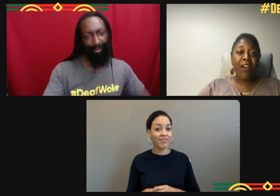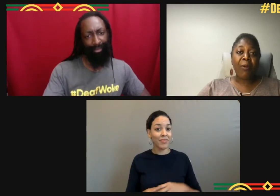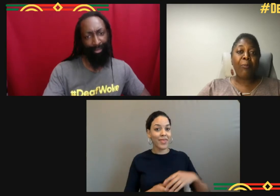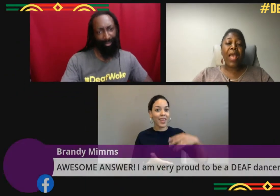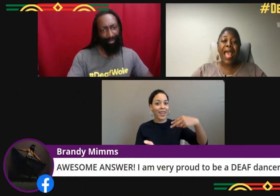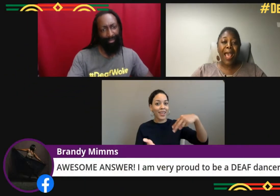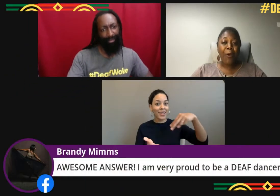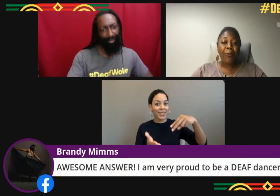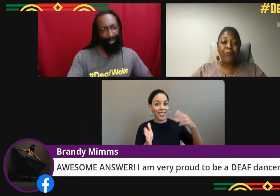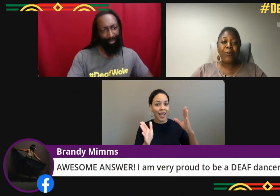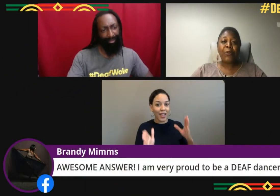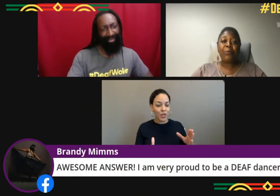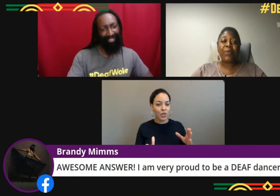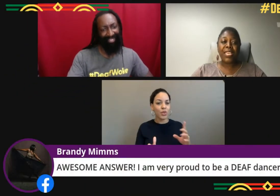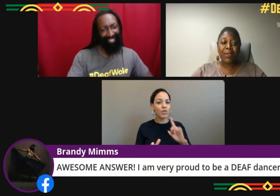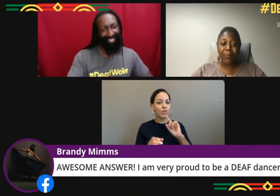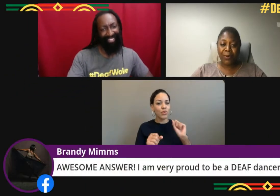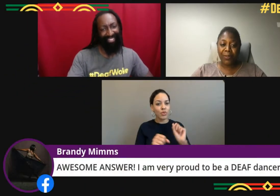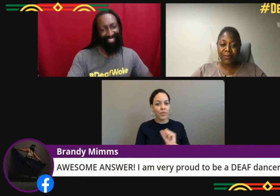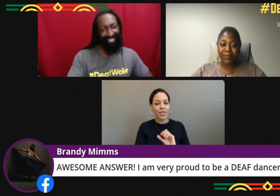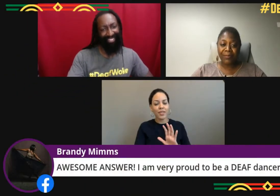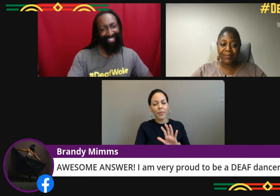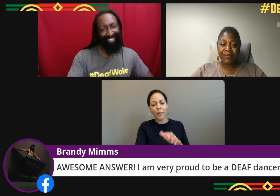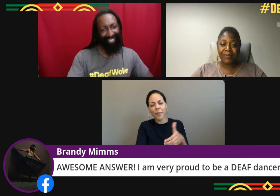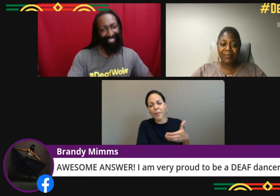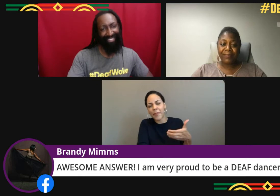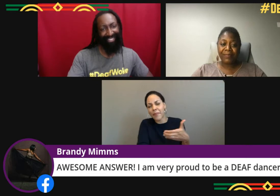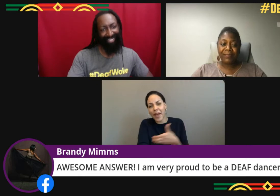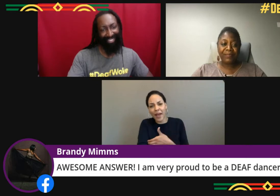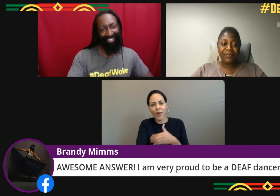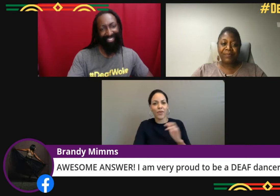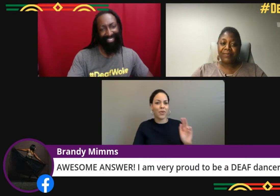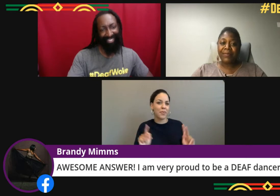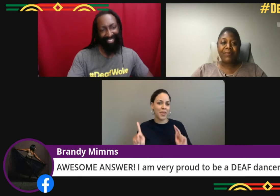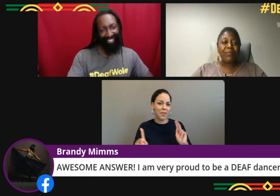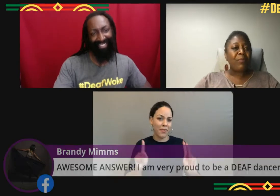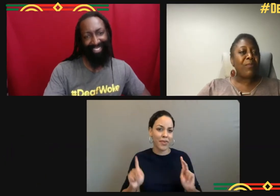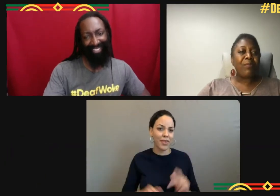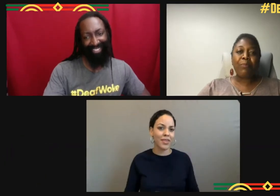Dancers are powerful people.